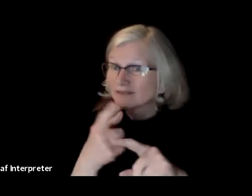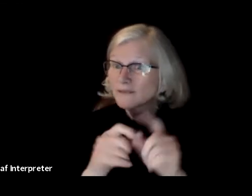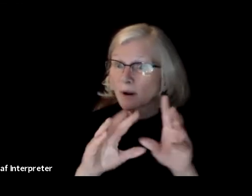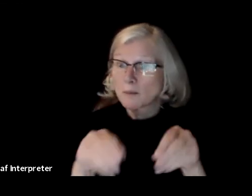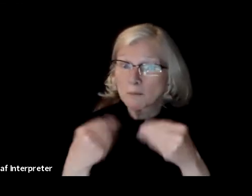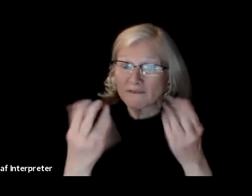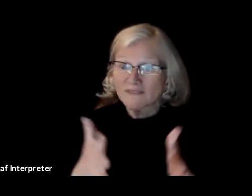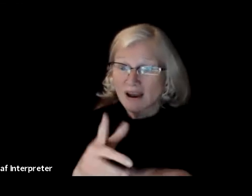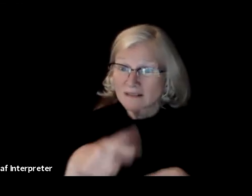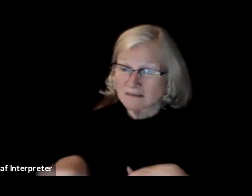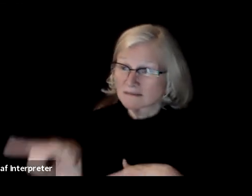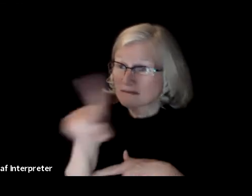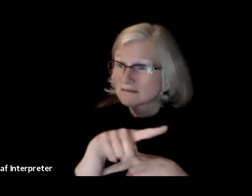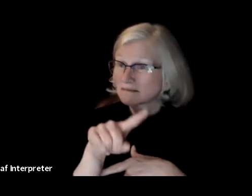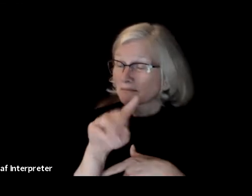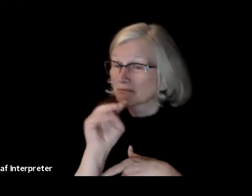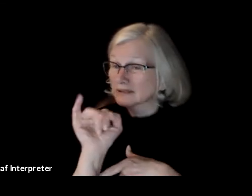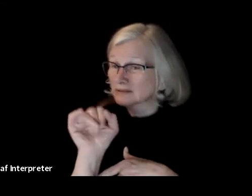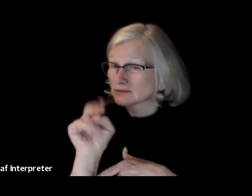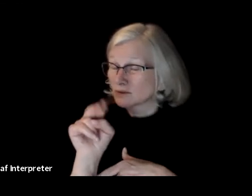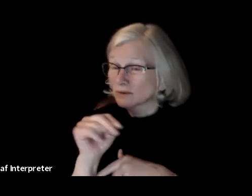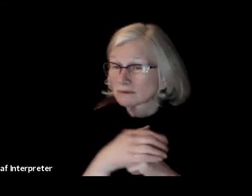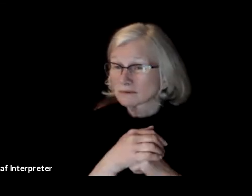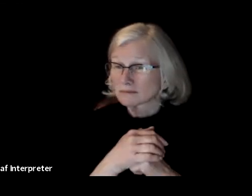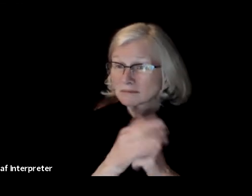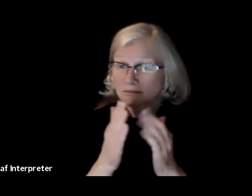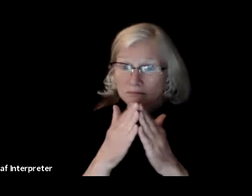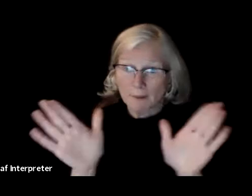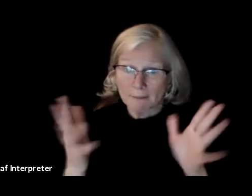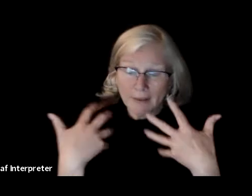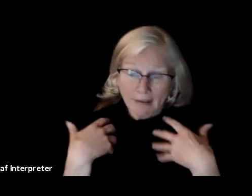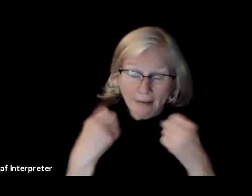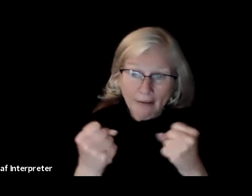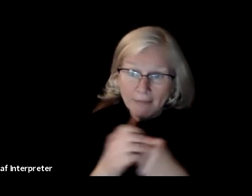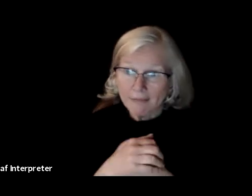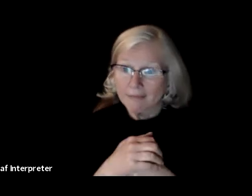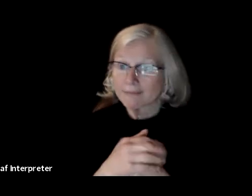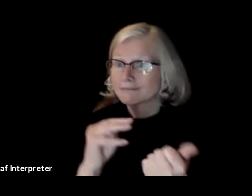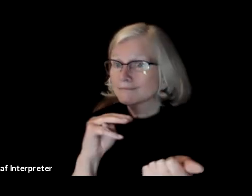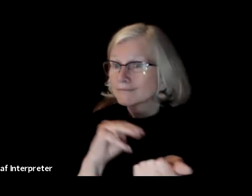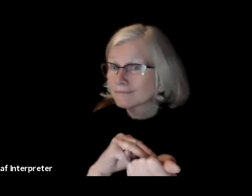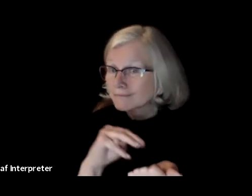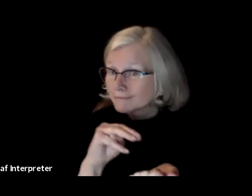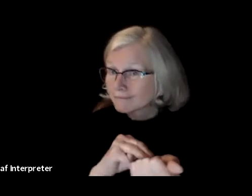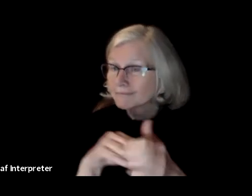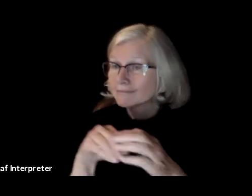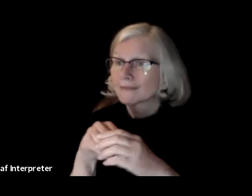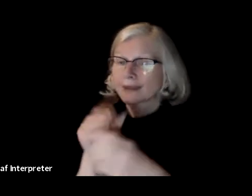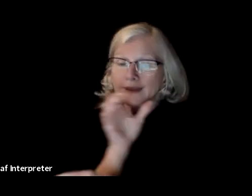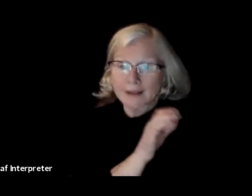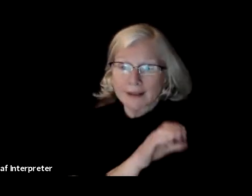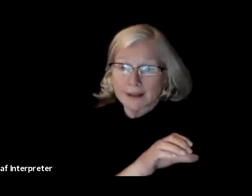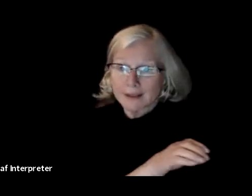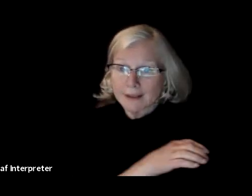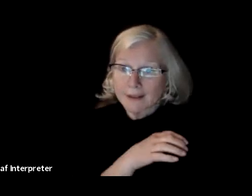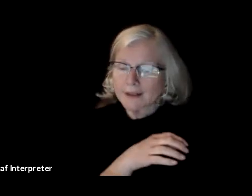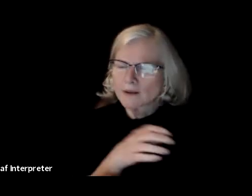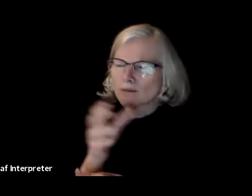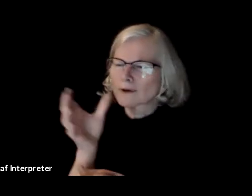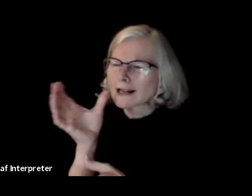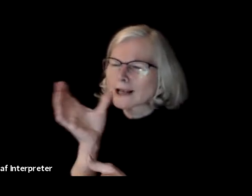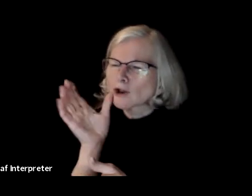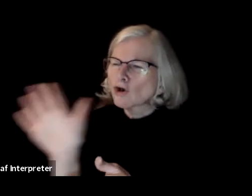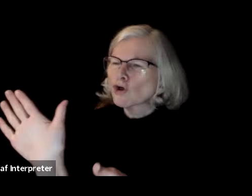health or the healthcare systems, and we're listening closely to them about kind of what's happening on the